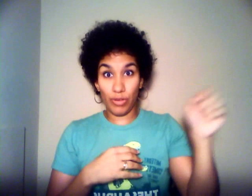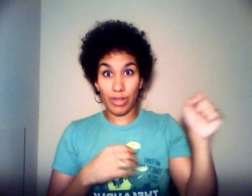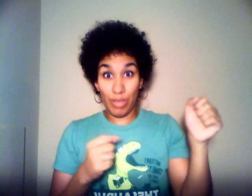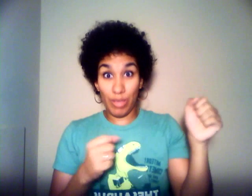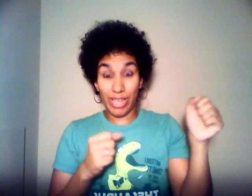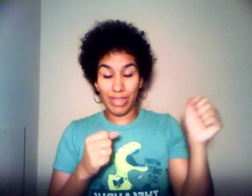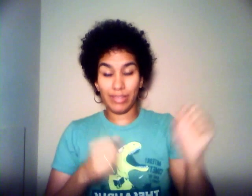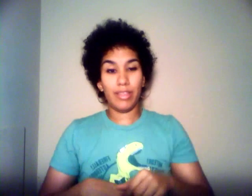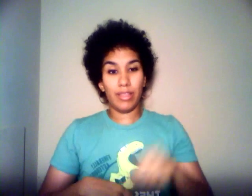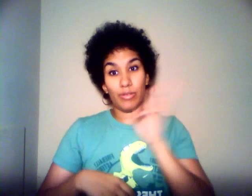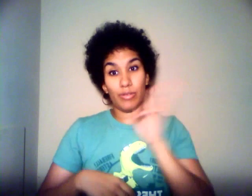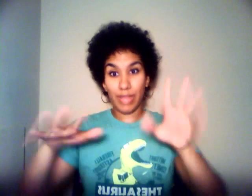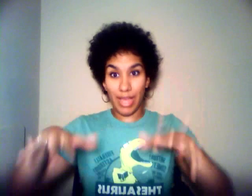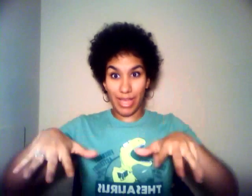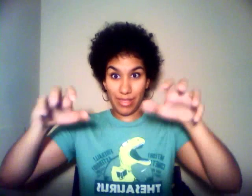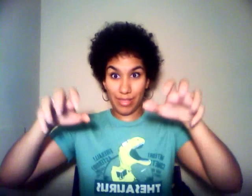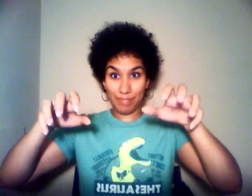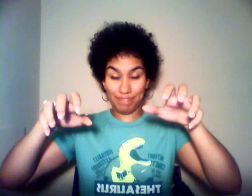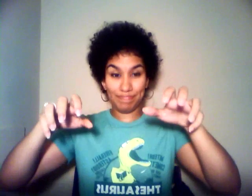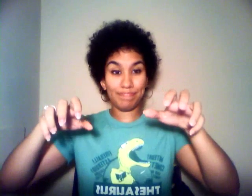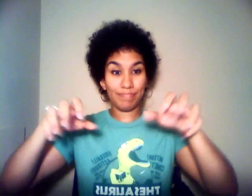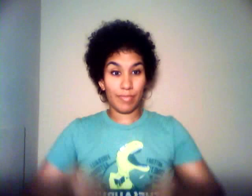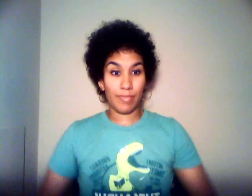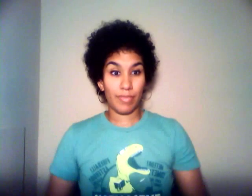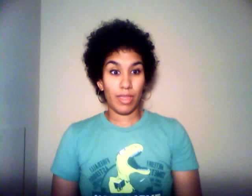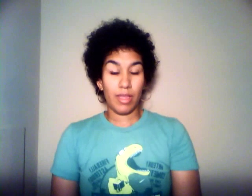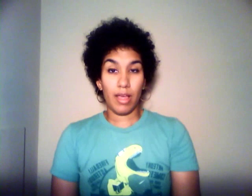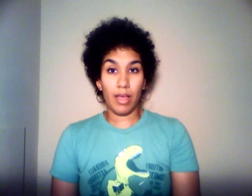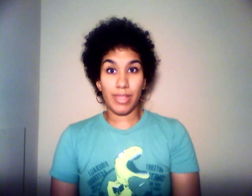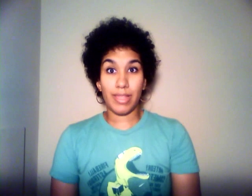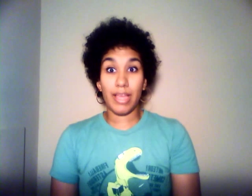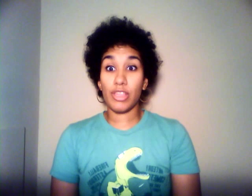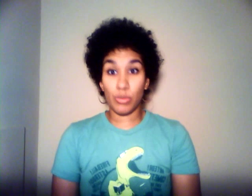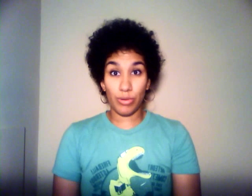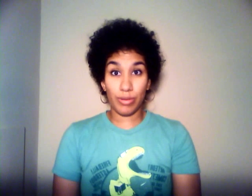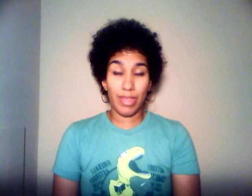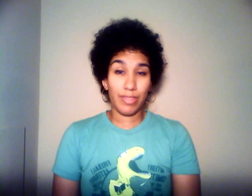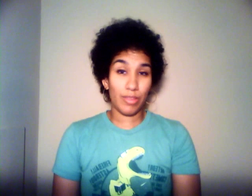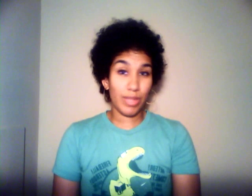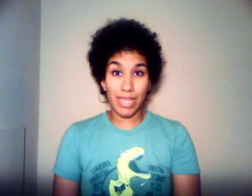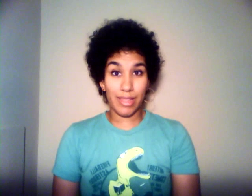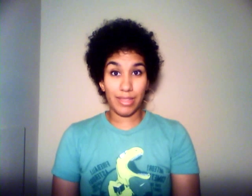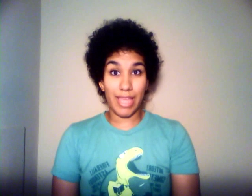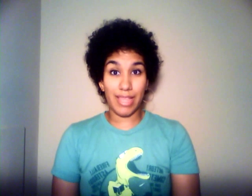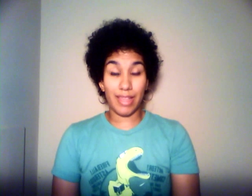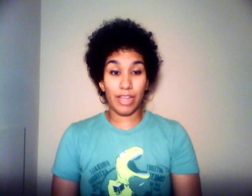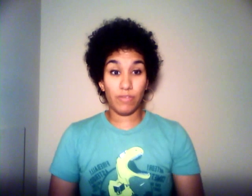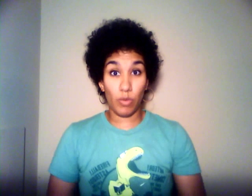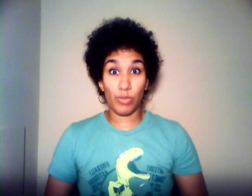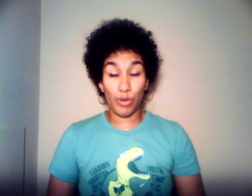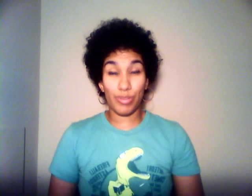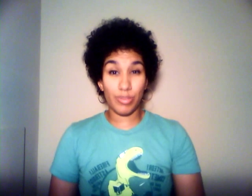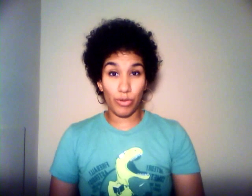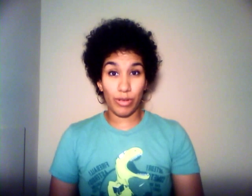front and rain, so ice. To sign storm, there really isn't a sign for the word storm.